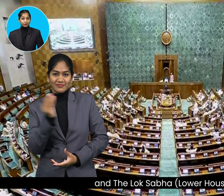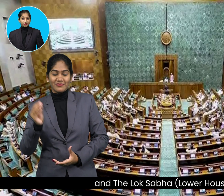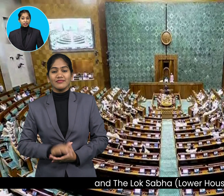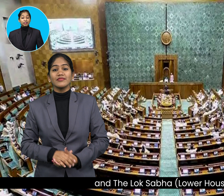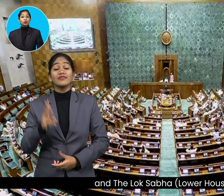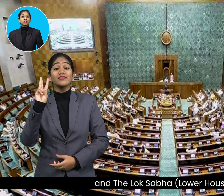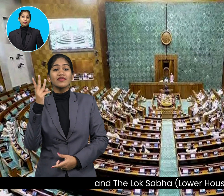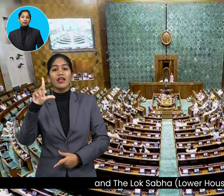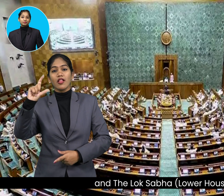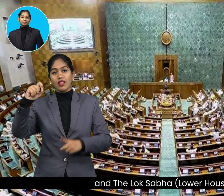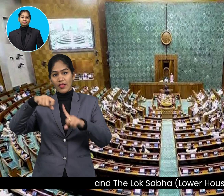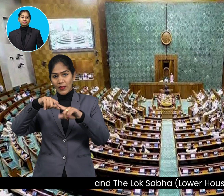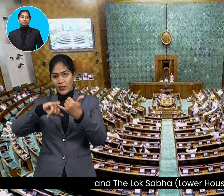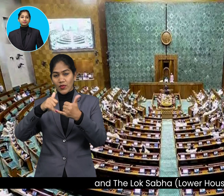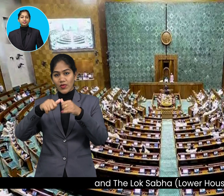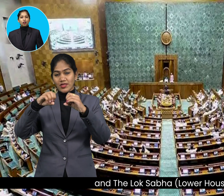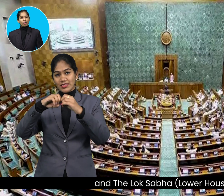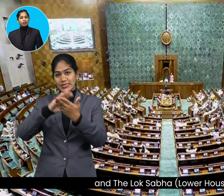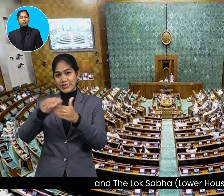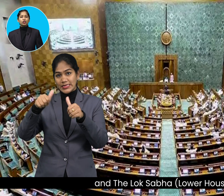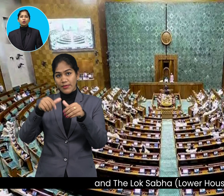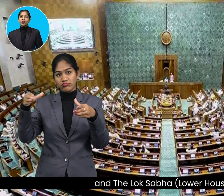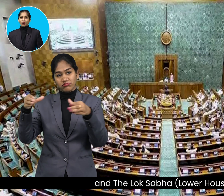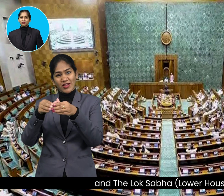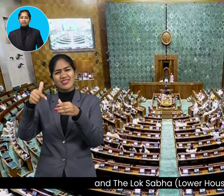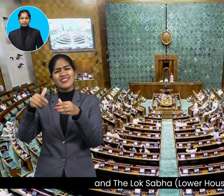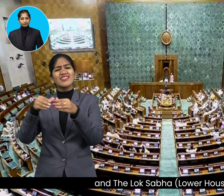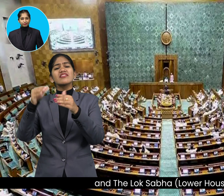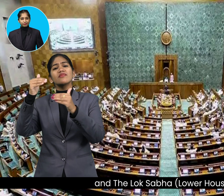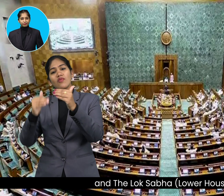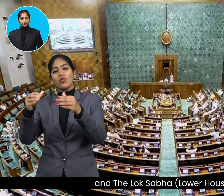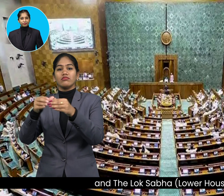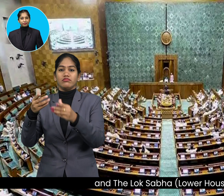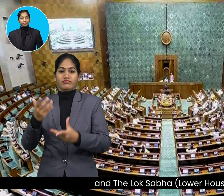and the Lok Sabha or lower house,